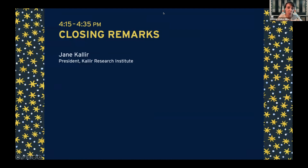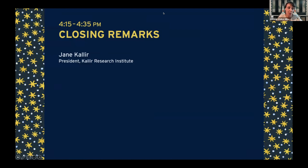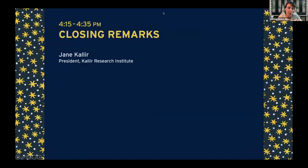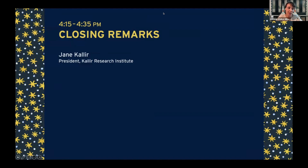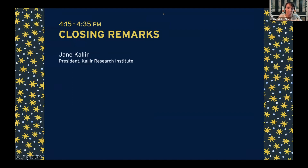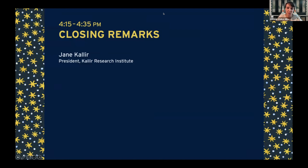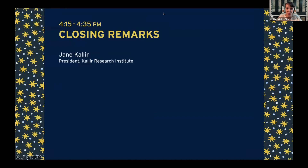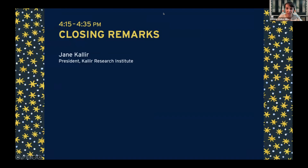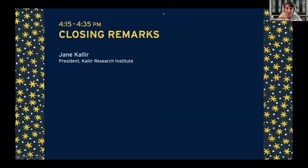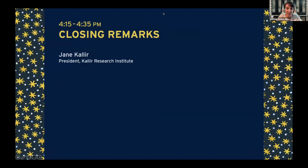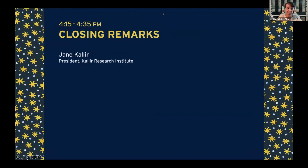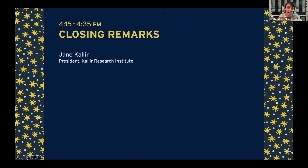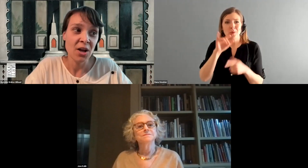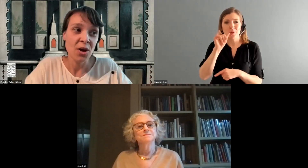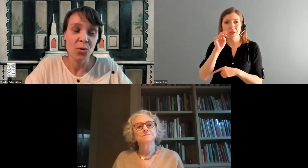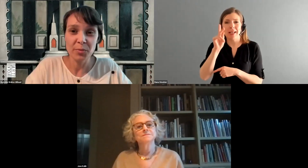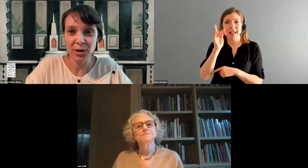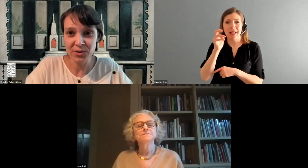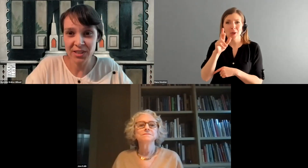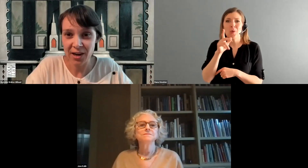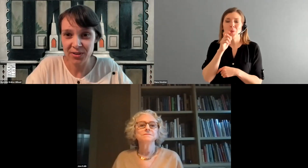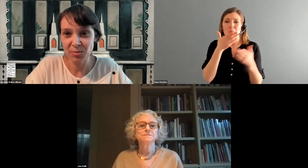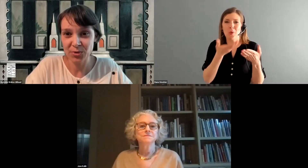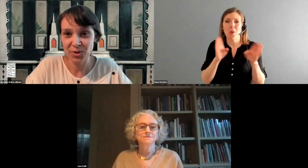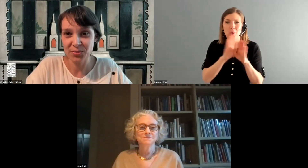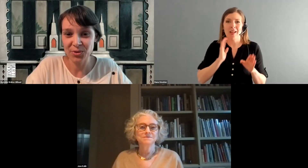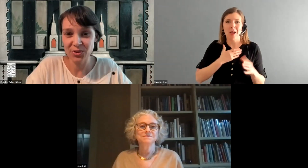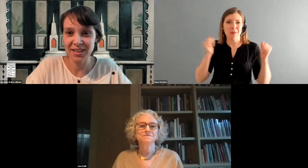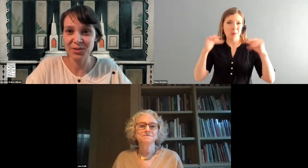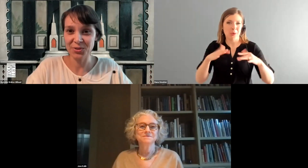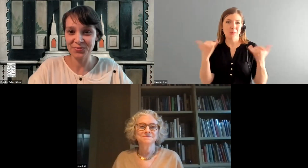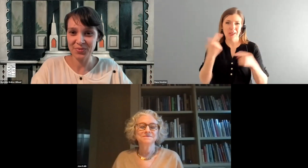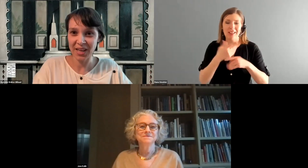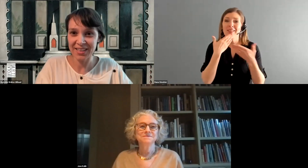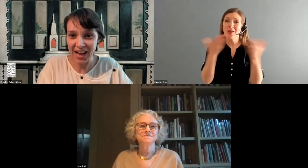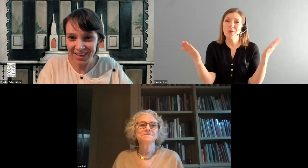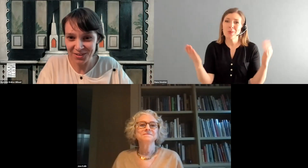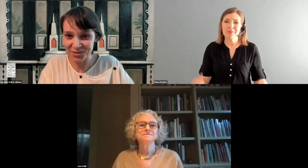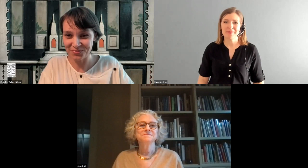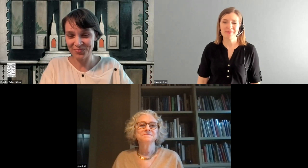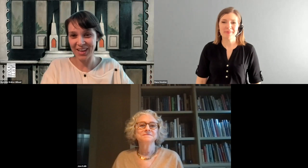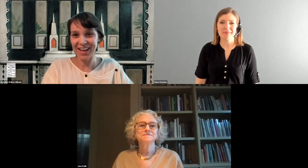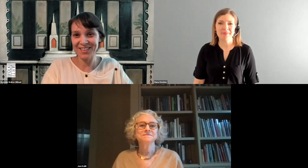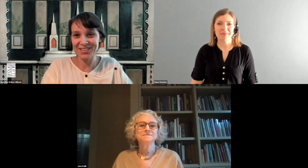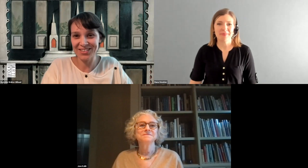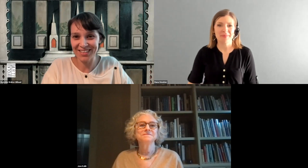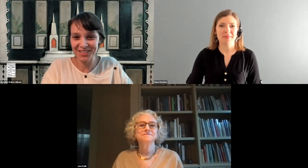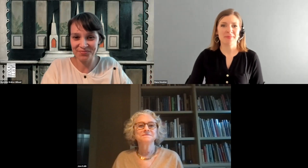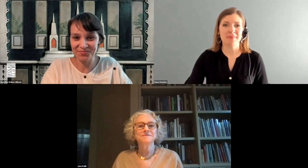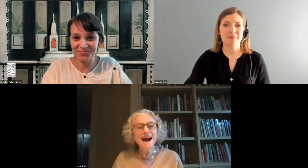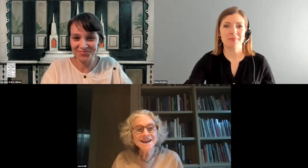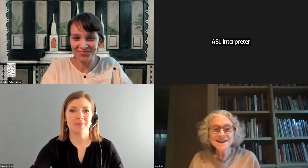give a warm welcome to Jane Collier, who will be closing our symposium today. Thank you. And hi,